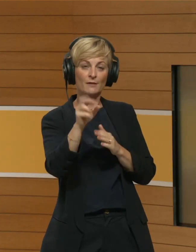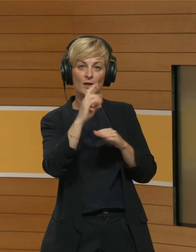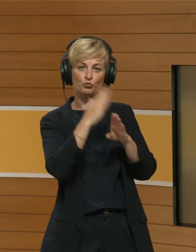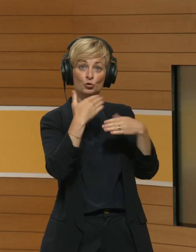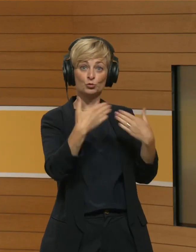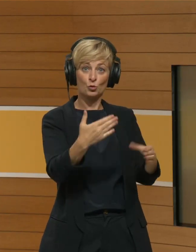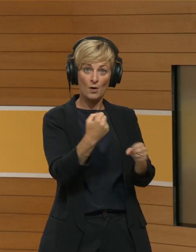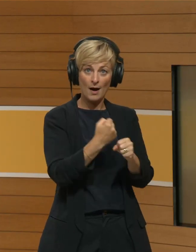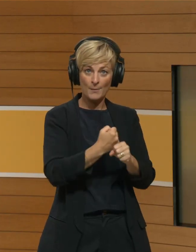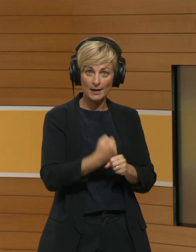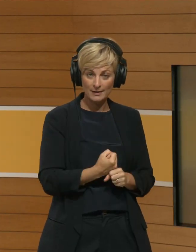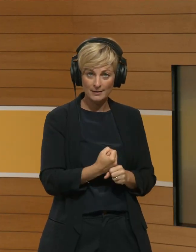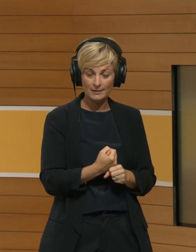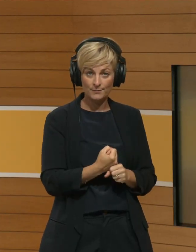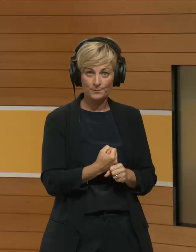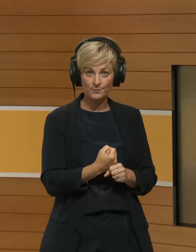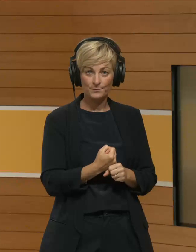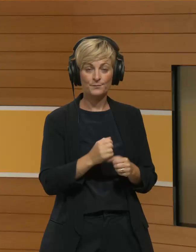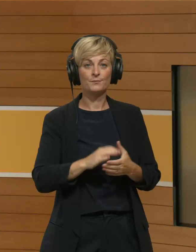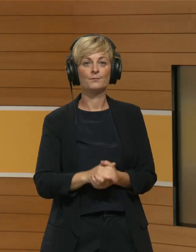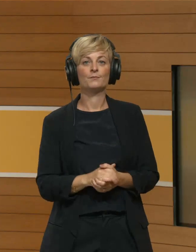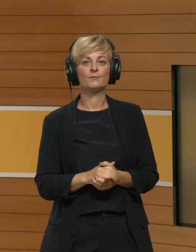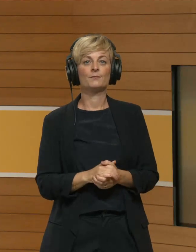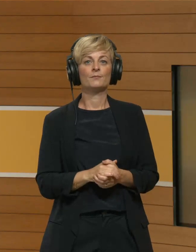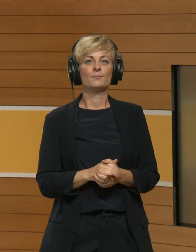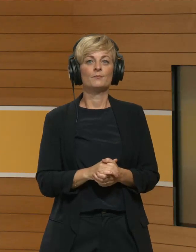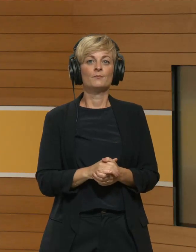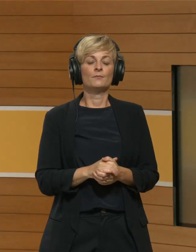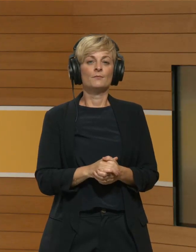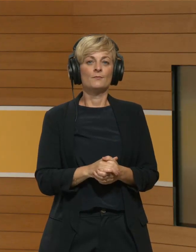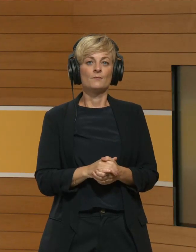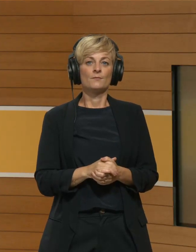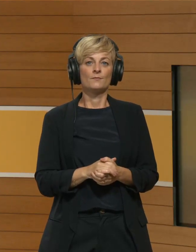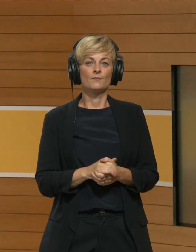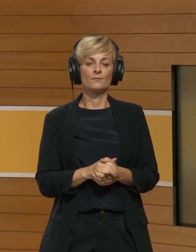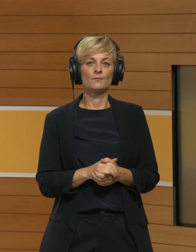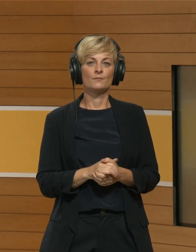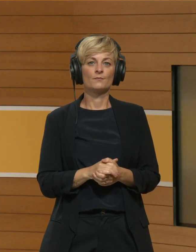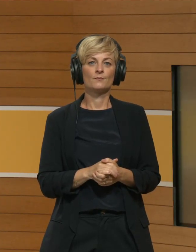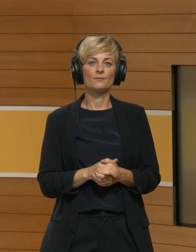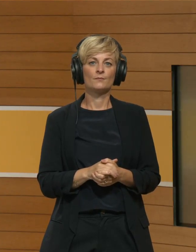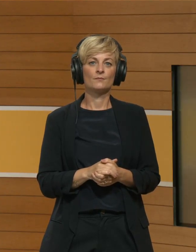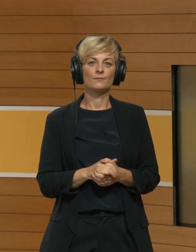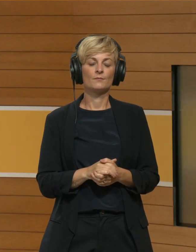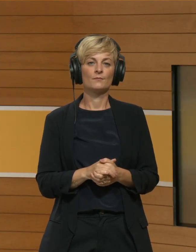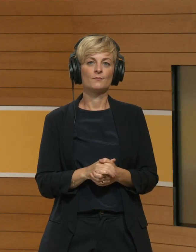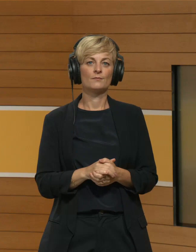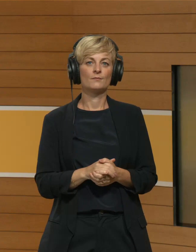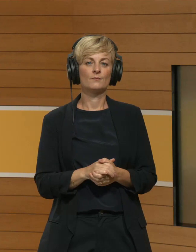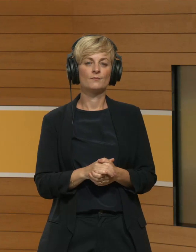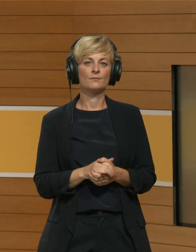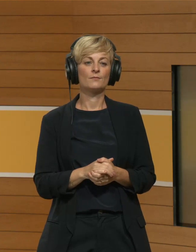they will follow the other institutions, and they will strive for this recognition program in order to overcome this nursing